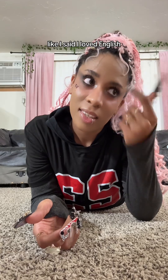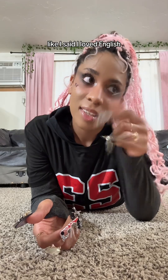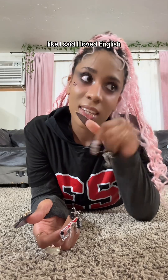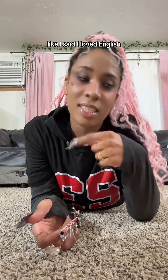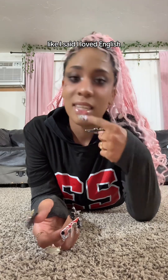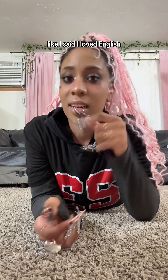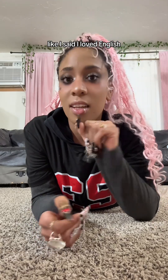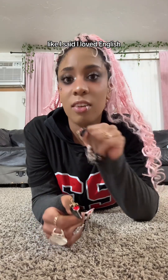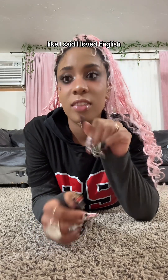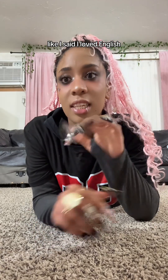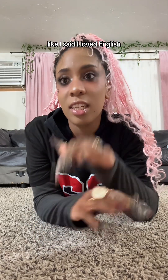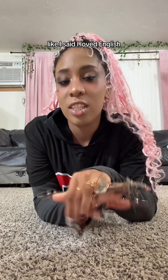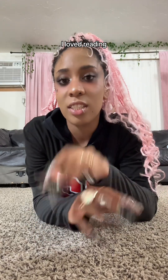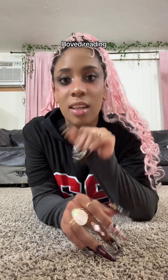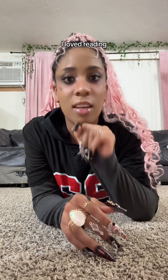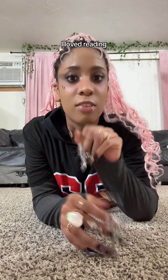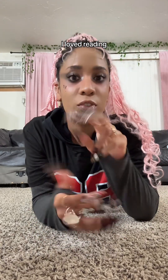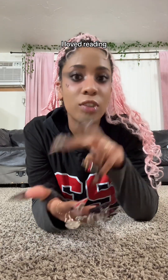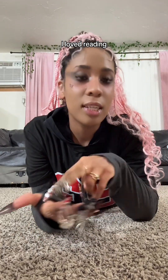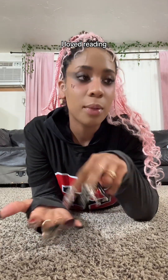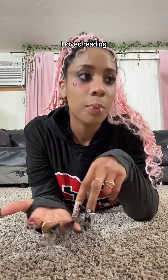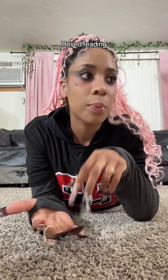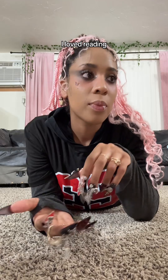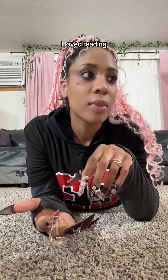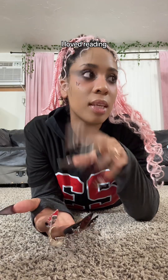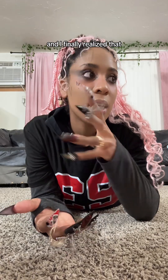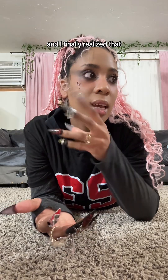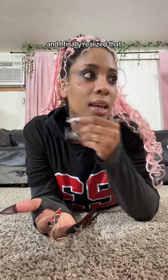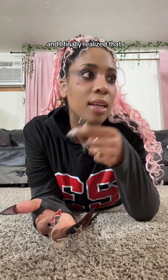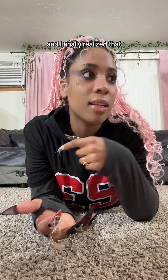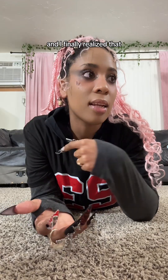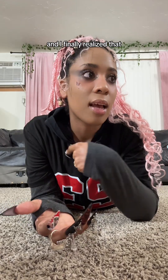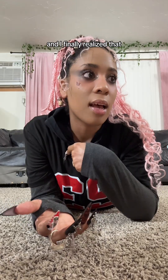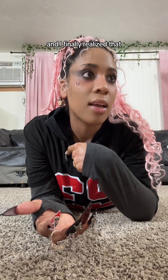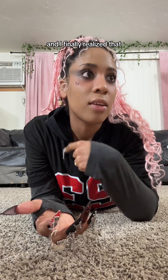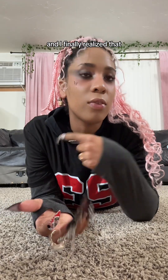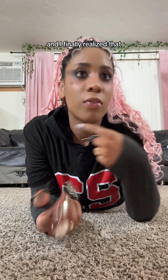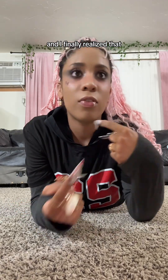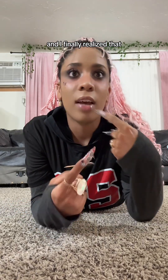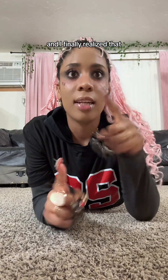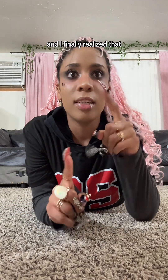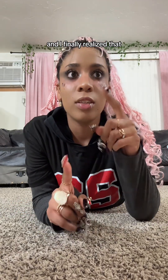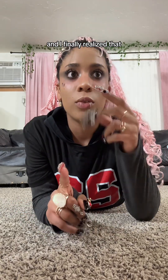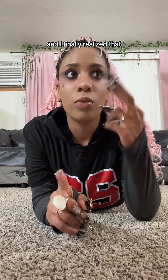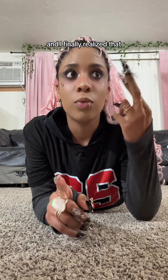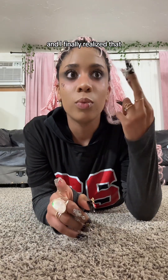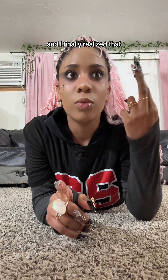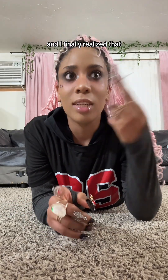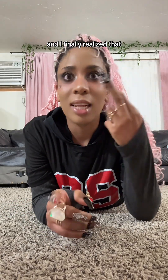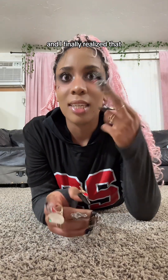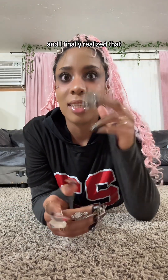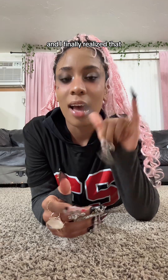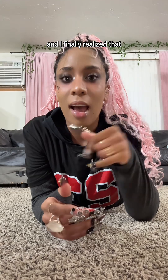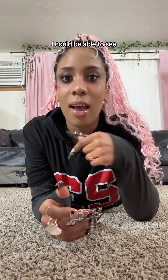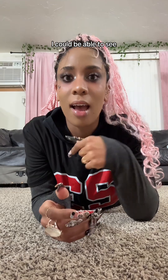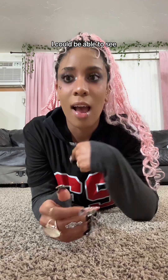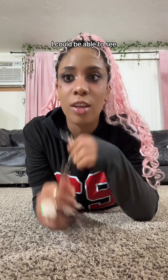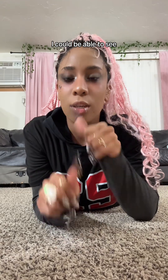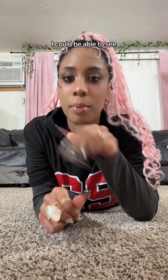Like I said, I loved English, I loved reading, and I finally realized that I could be